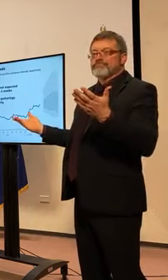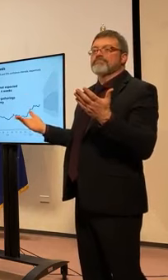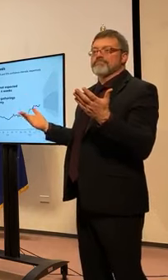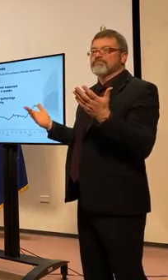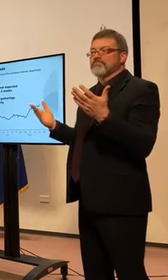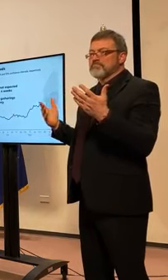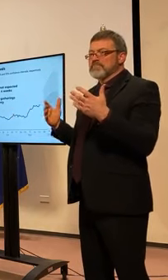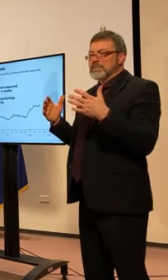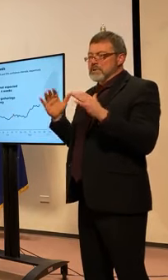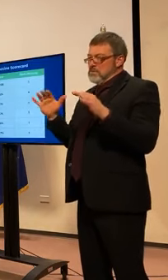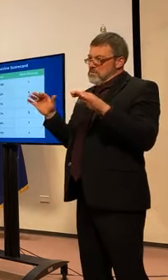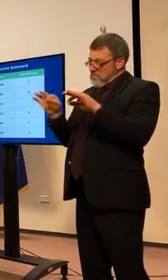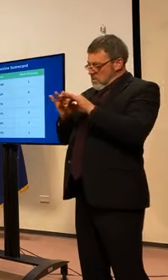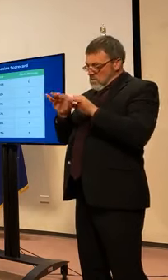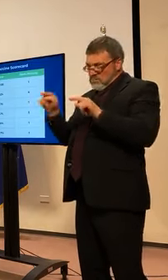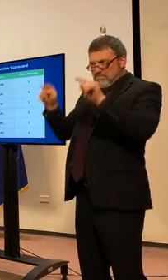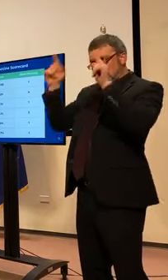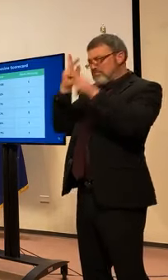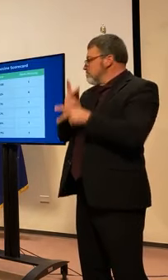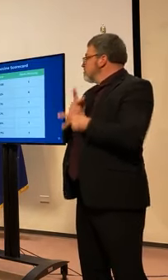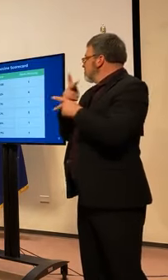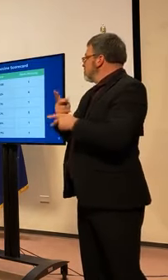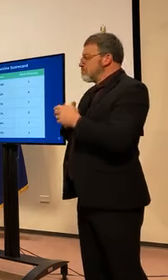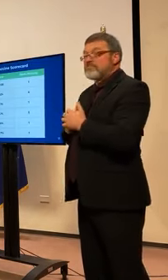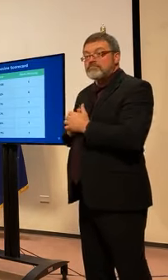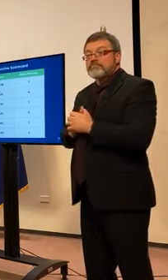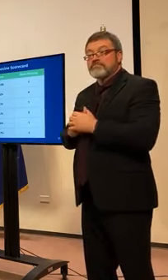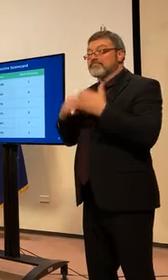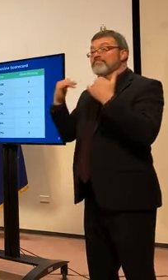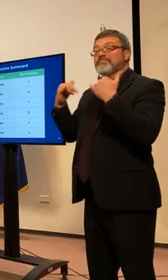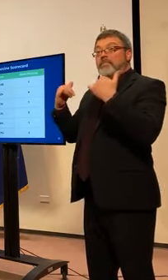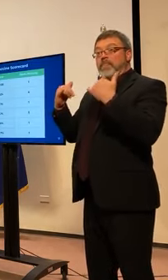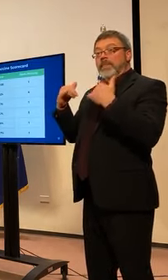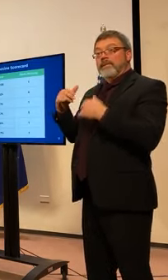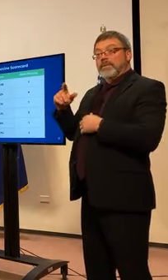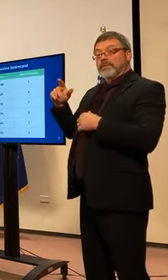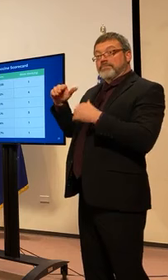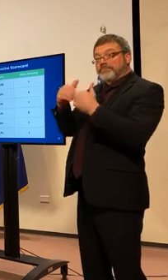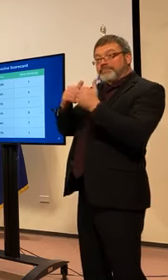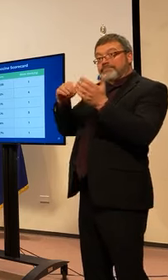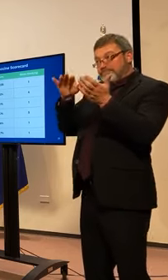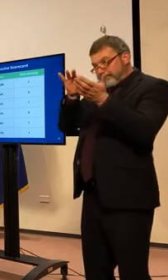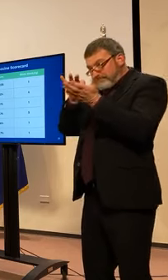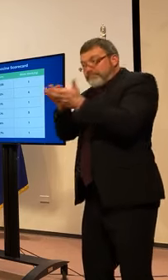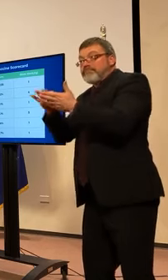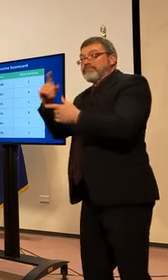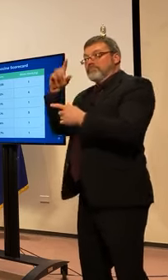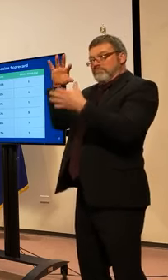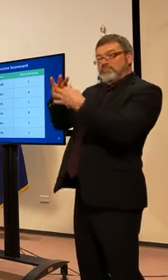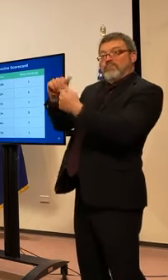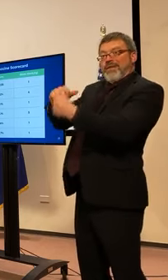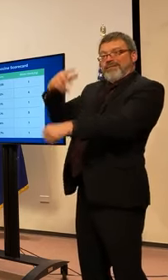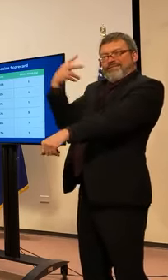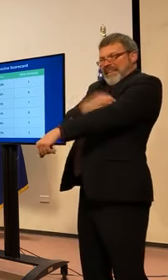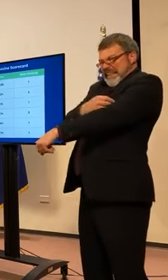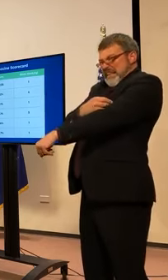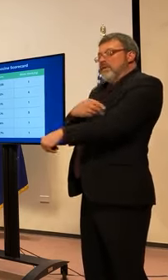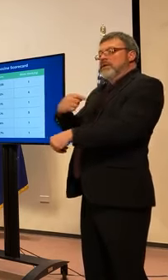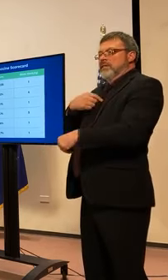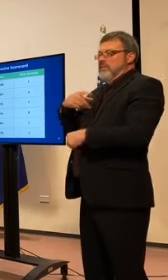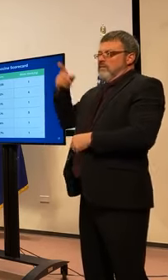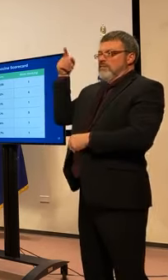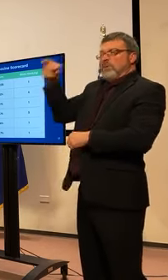finally, turning to our vaccination scorecards, you can see that on vaccinations, we continue to be at the top or near